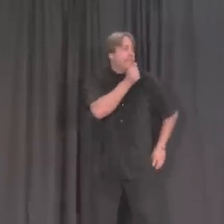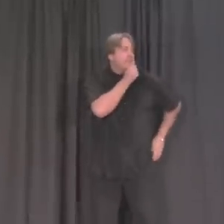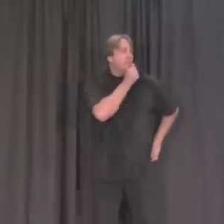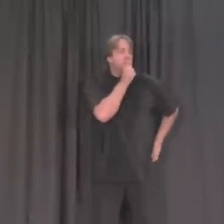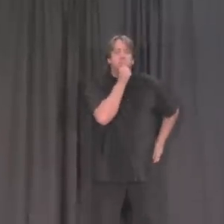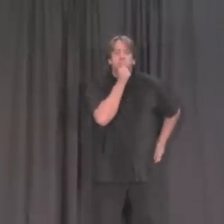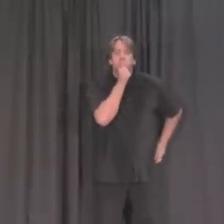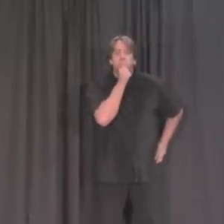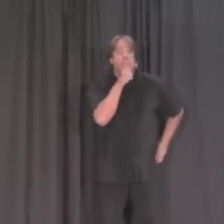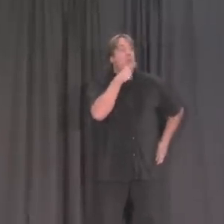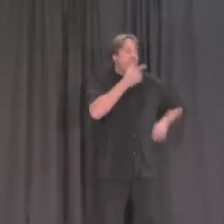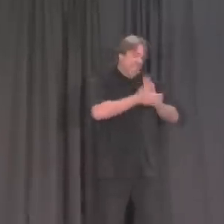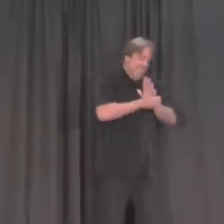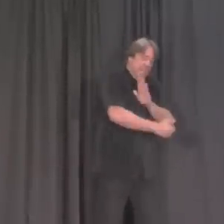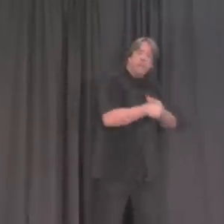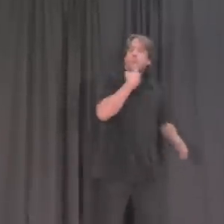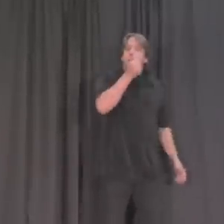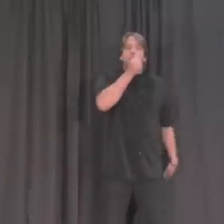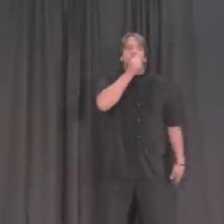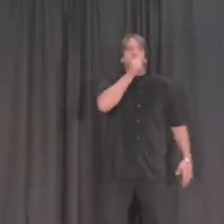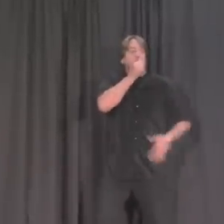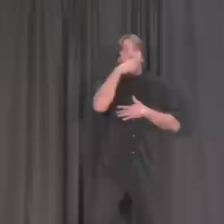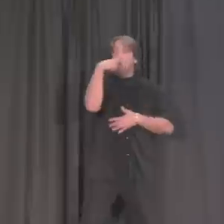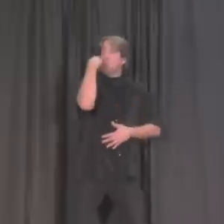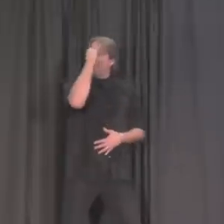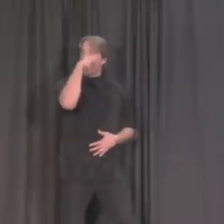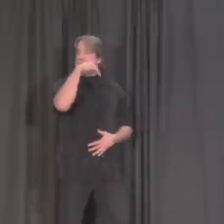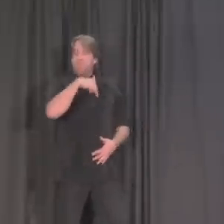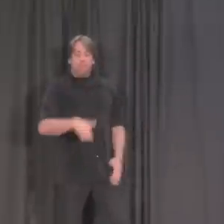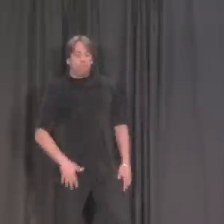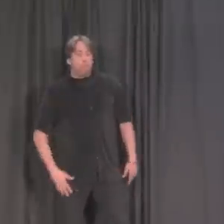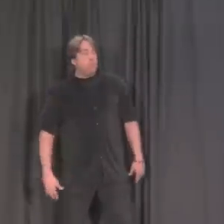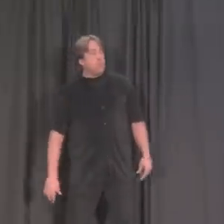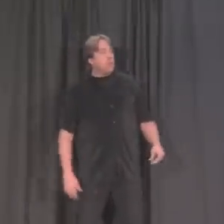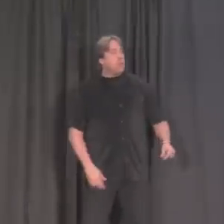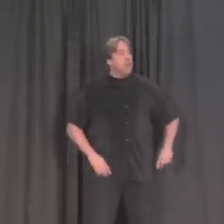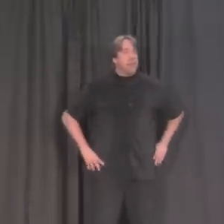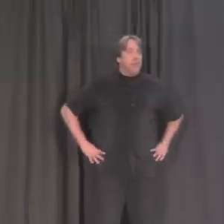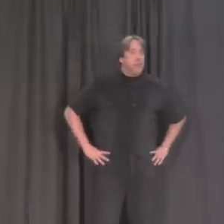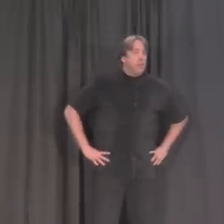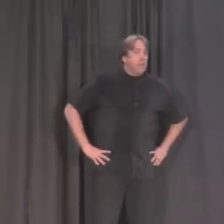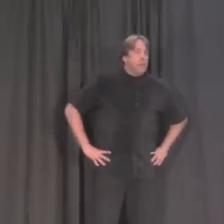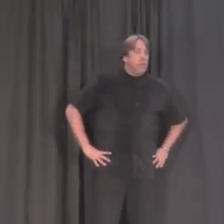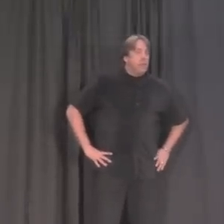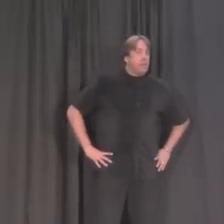Deaf people cannot do something that hearing can't, which is tell secrets. Here, people are very good at telling secrets. It looks like this.